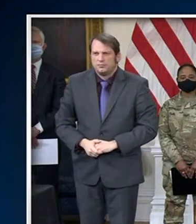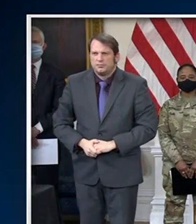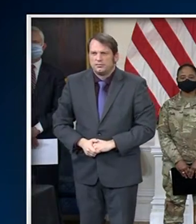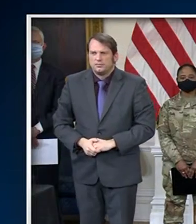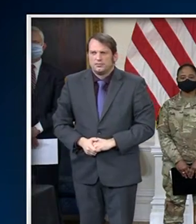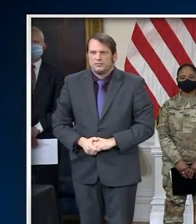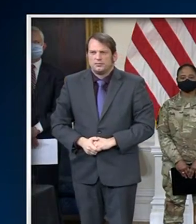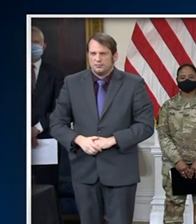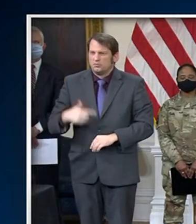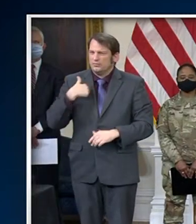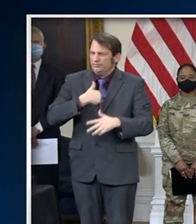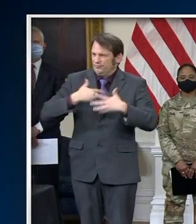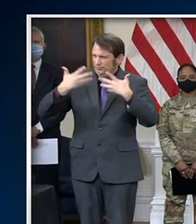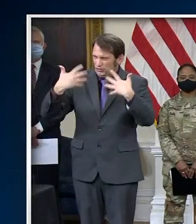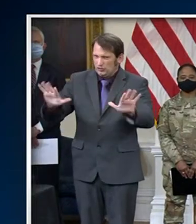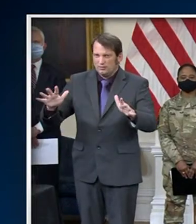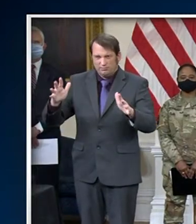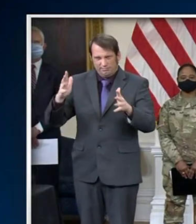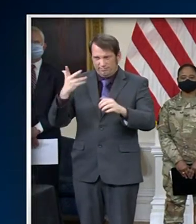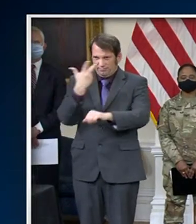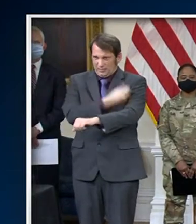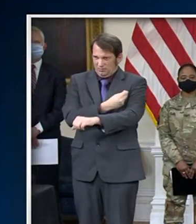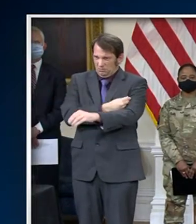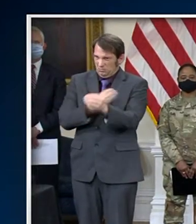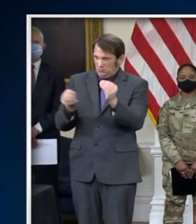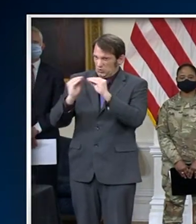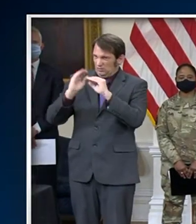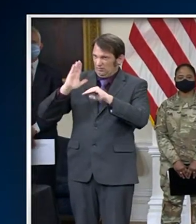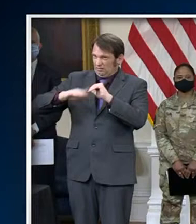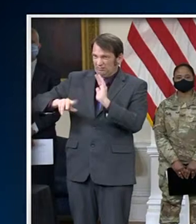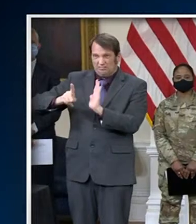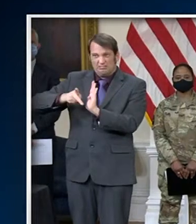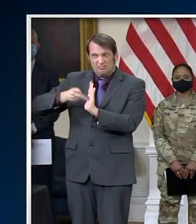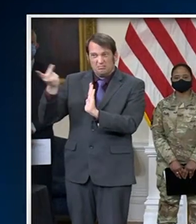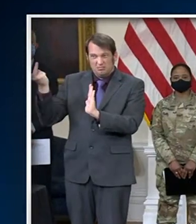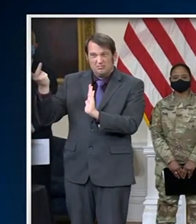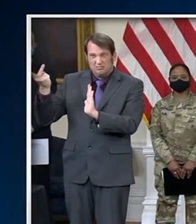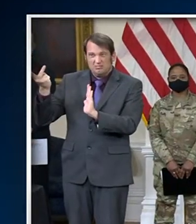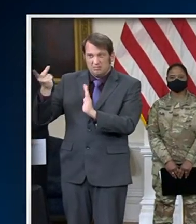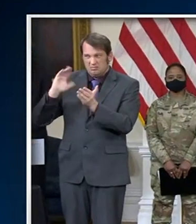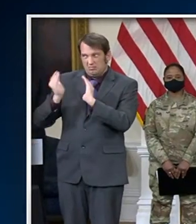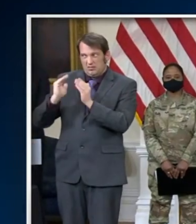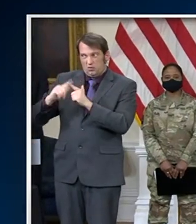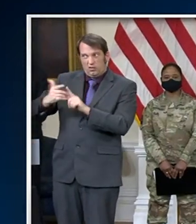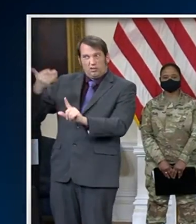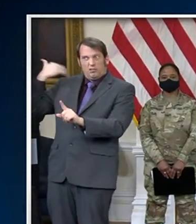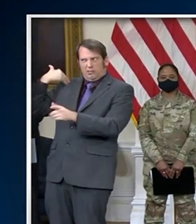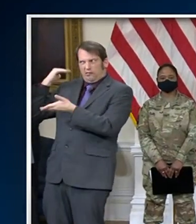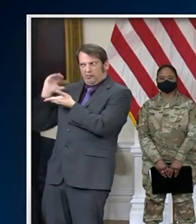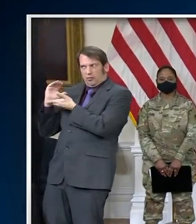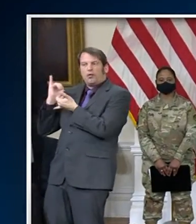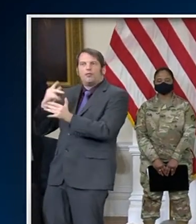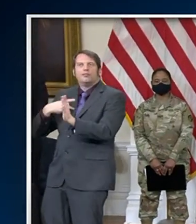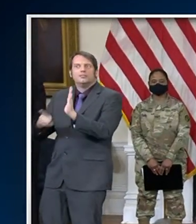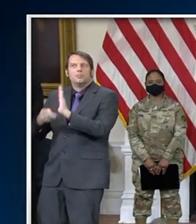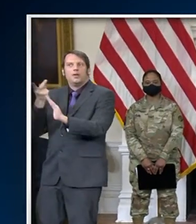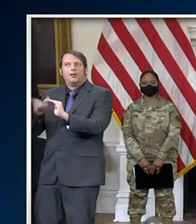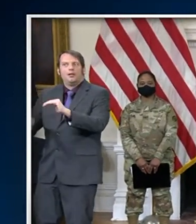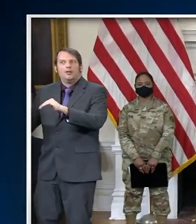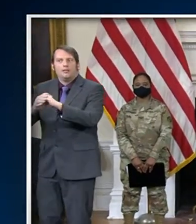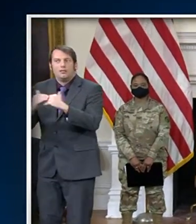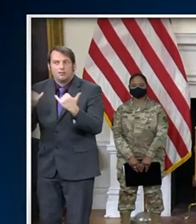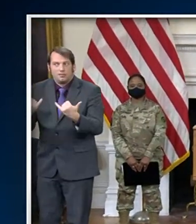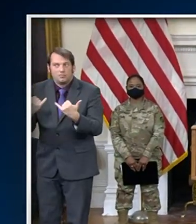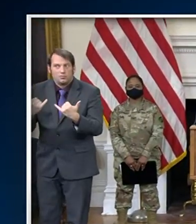than double the current supply that we are being given. And we have built an infrastructure that is